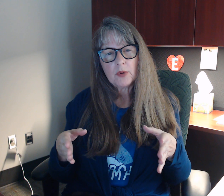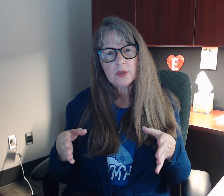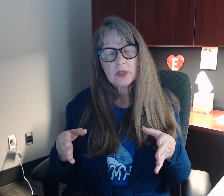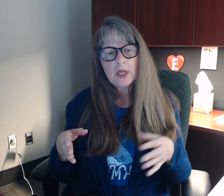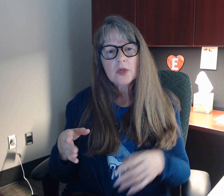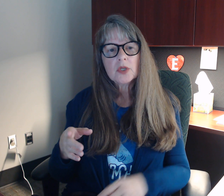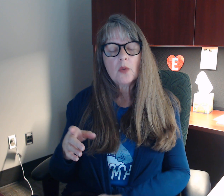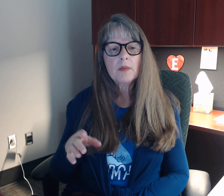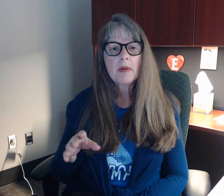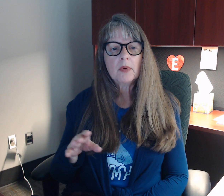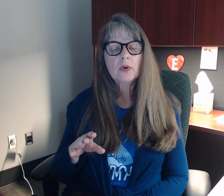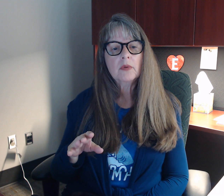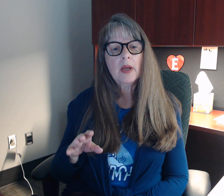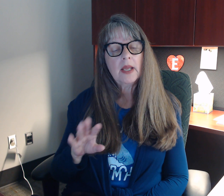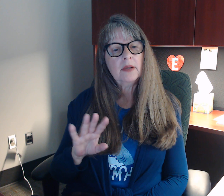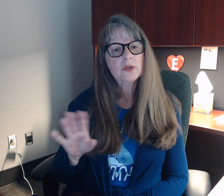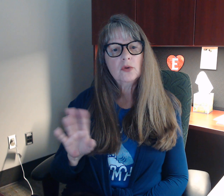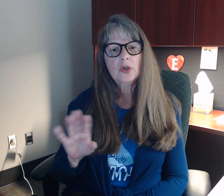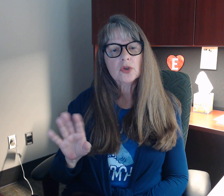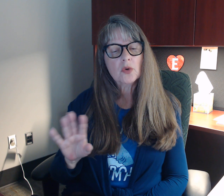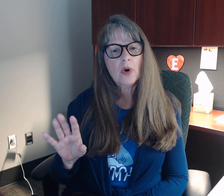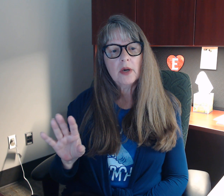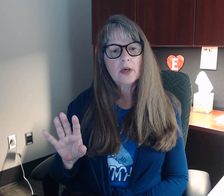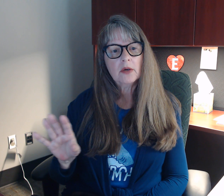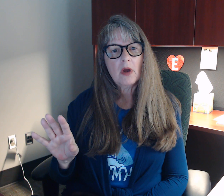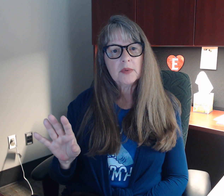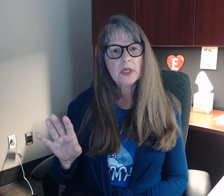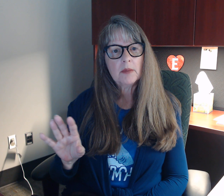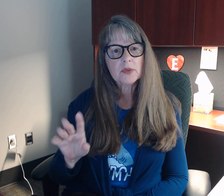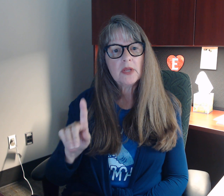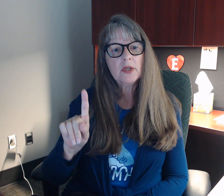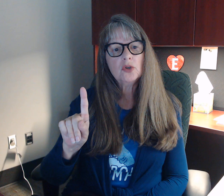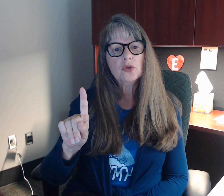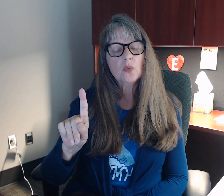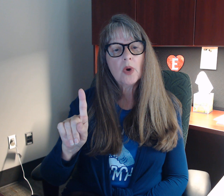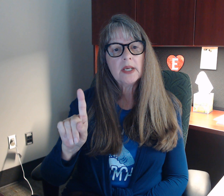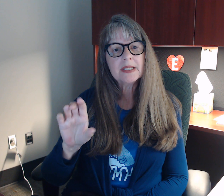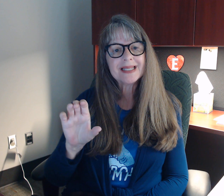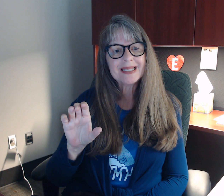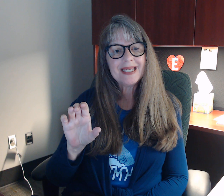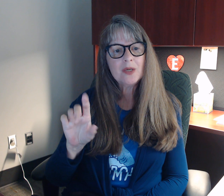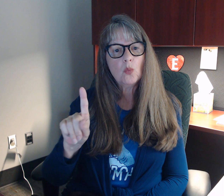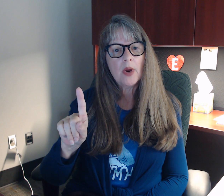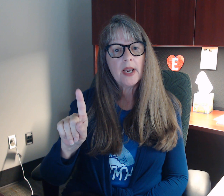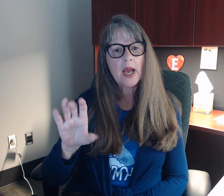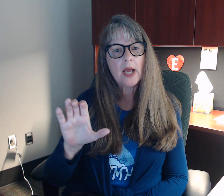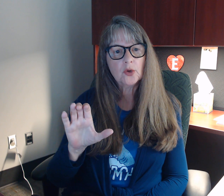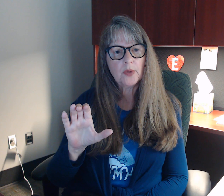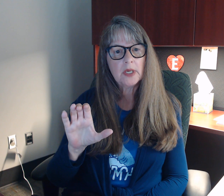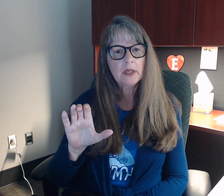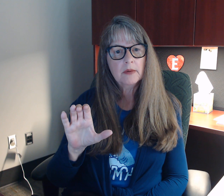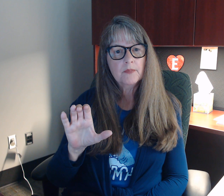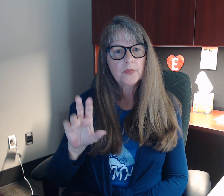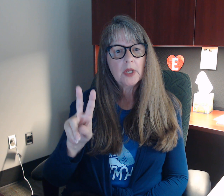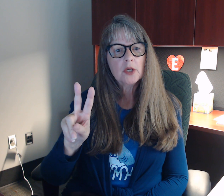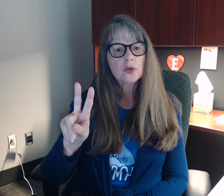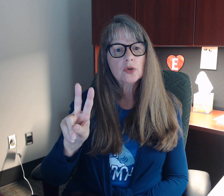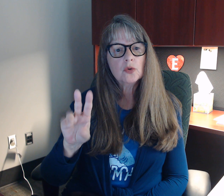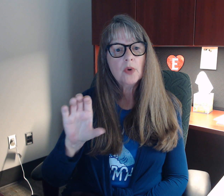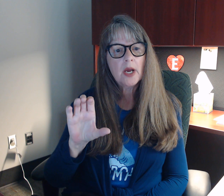numbers. So remember, and so you can just go on and on and on with the numbers. And then you do 1C, 100,